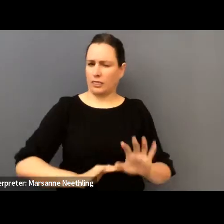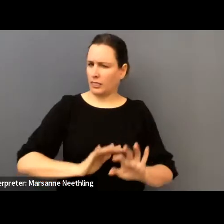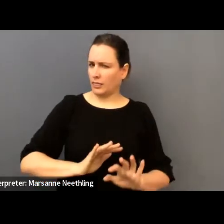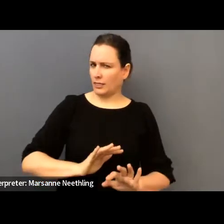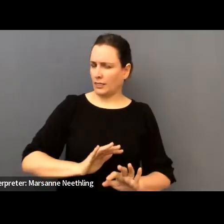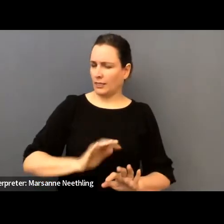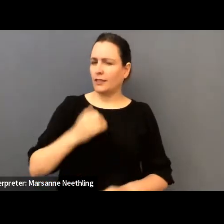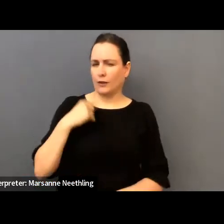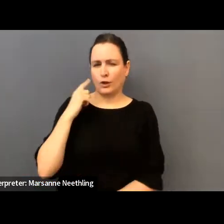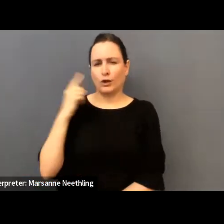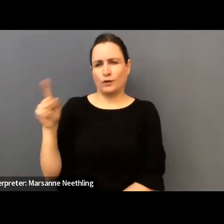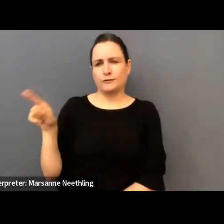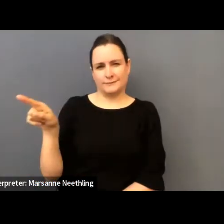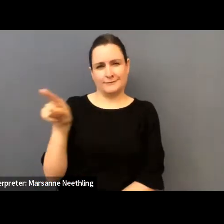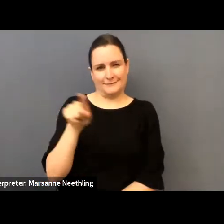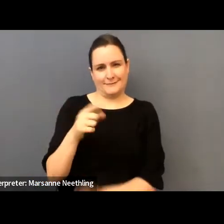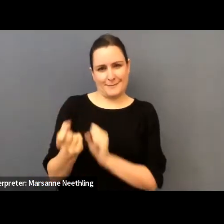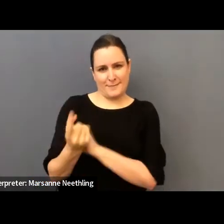our deaf